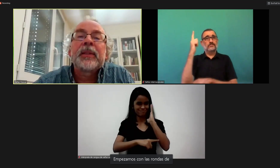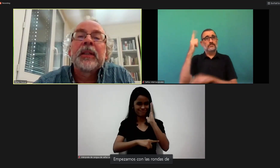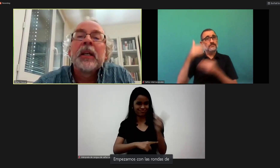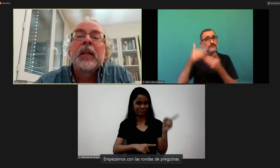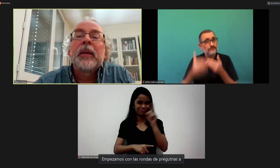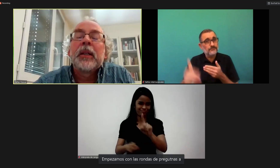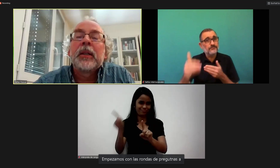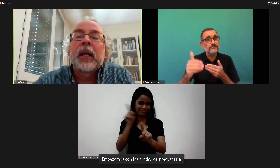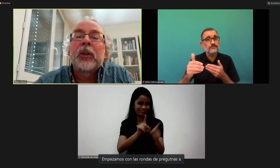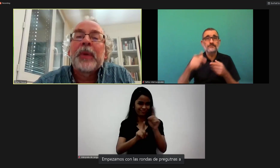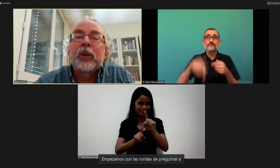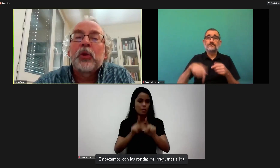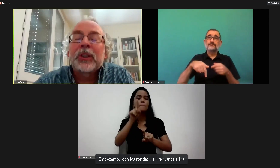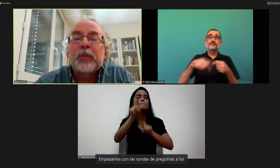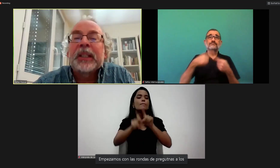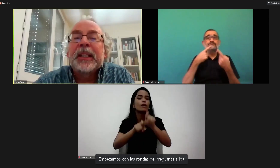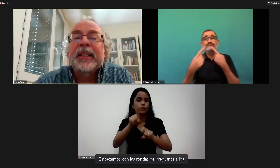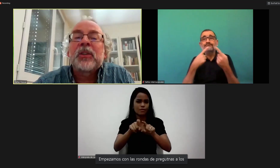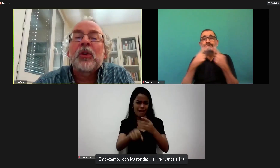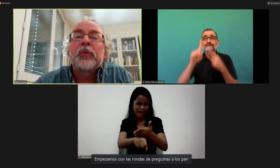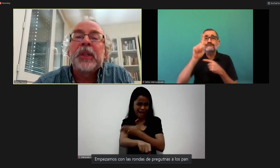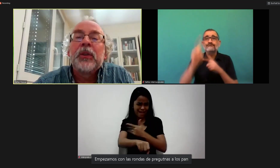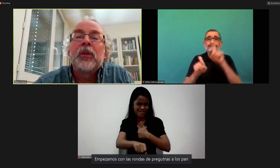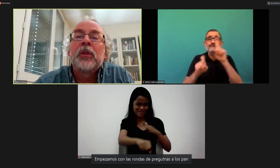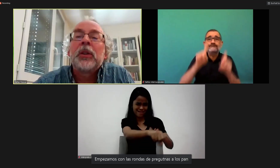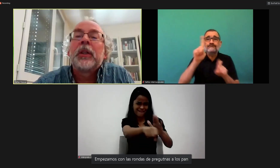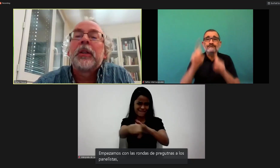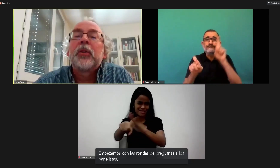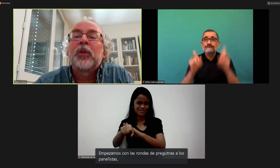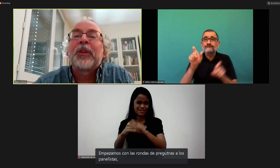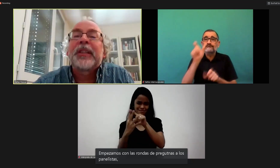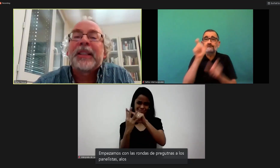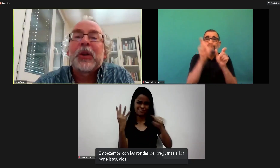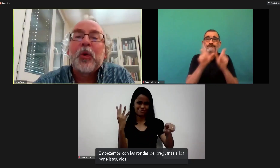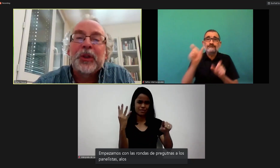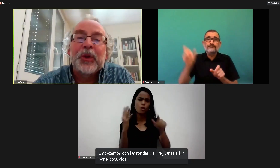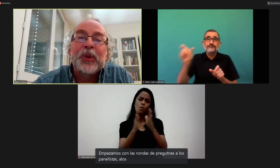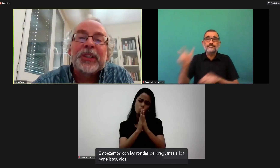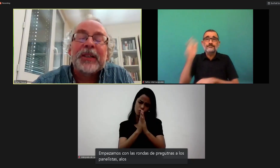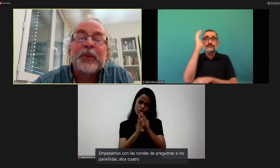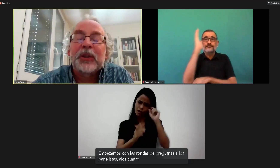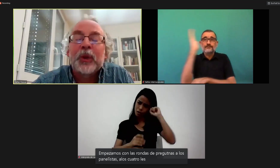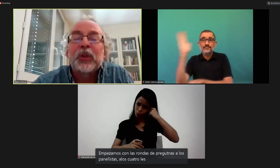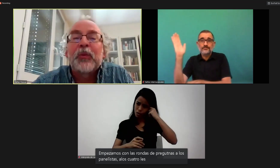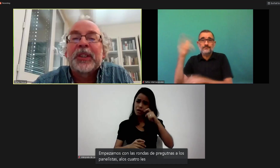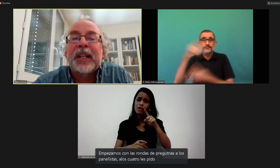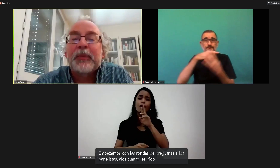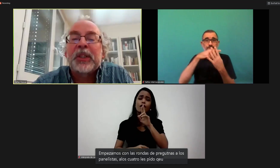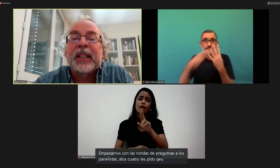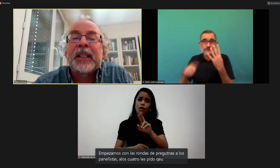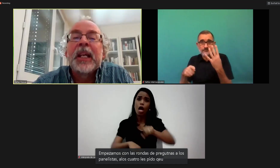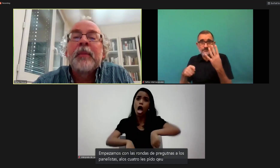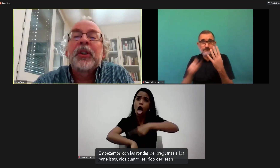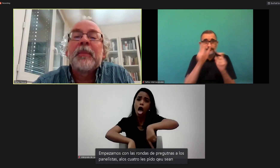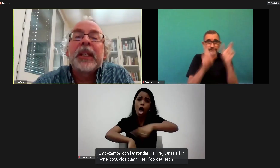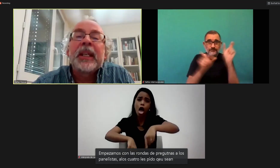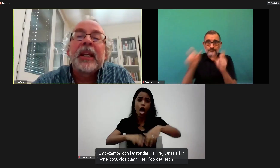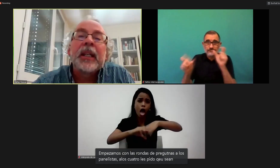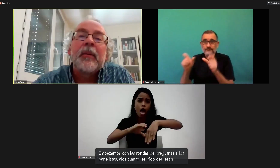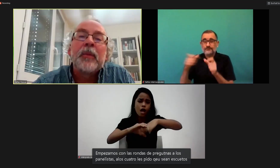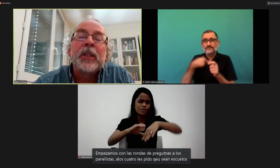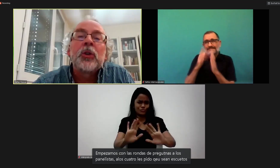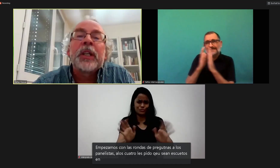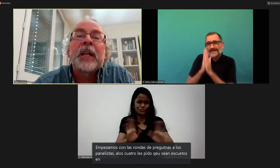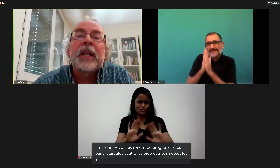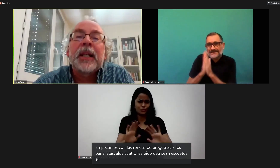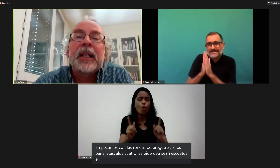comentaba antes, a los 4 panelistas os pido no solo que seáis escuetos en vuestras respuestas, pero también